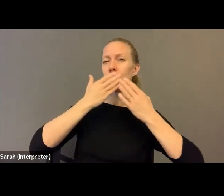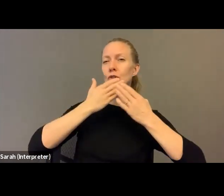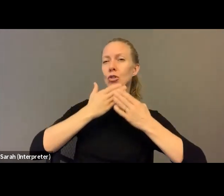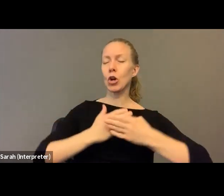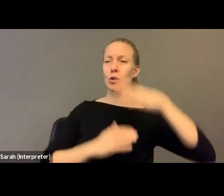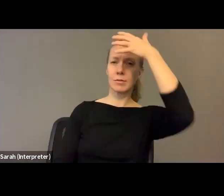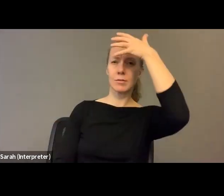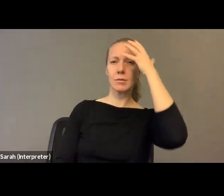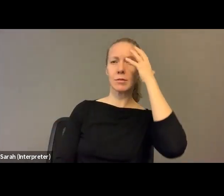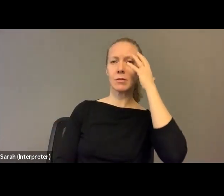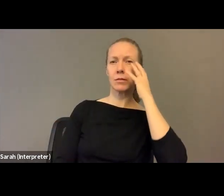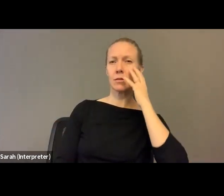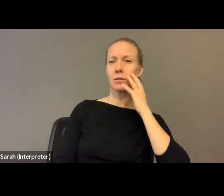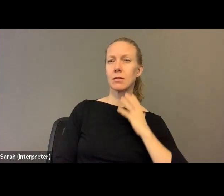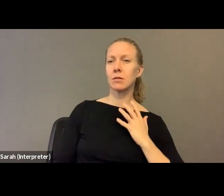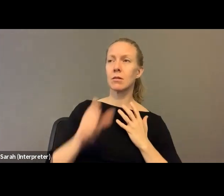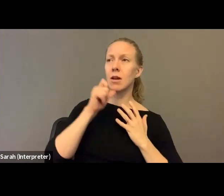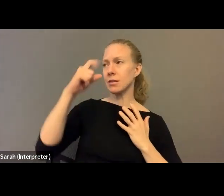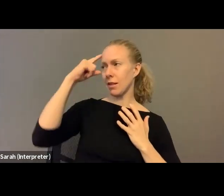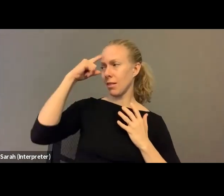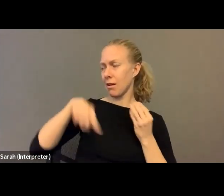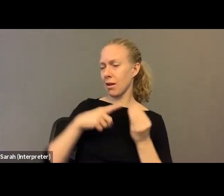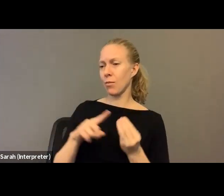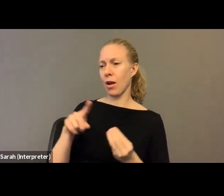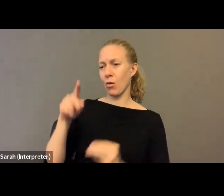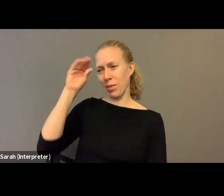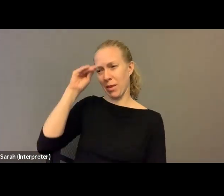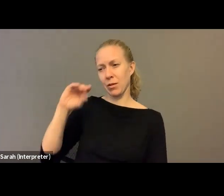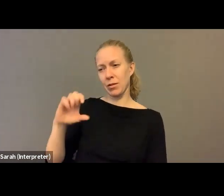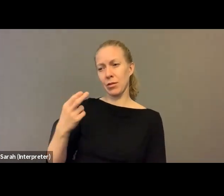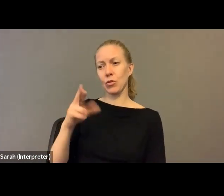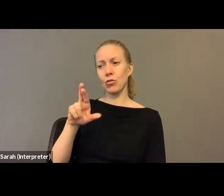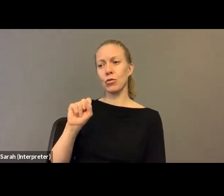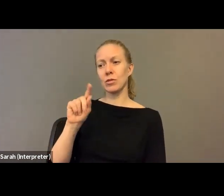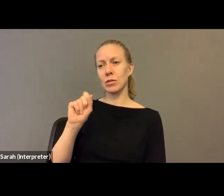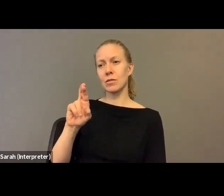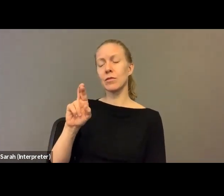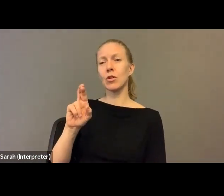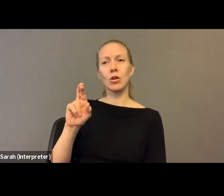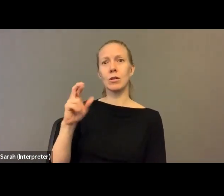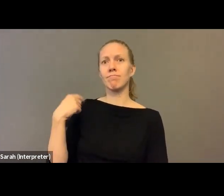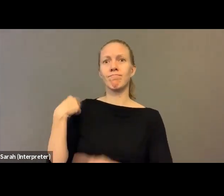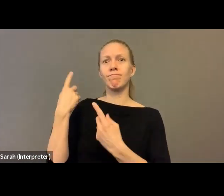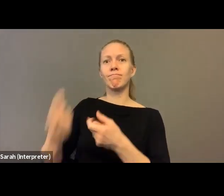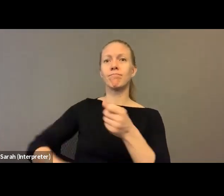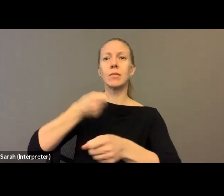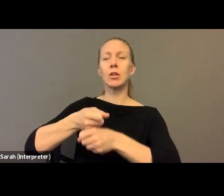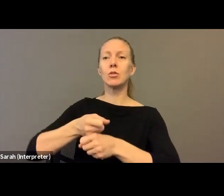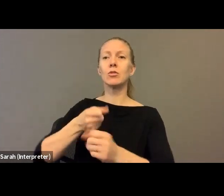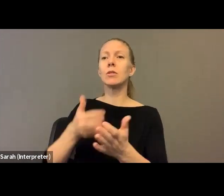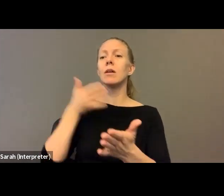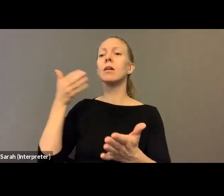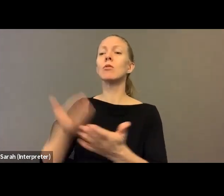which hasn't thought of Christopher for years. Aside from his occasional Facebook posts, caption